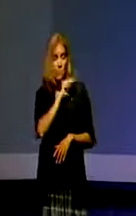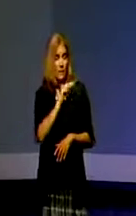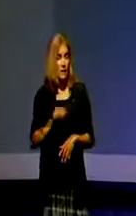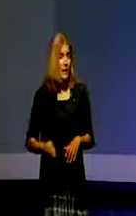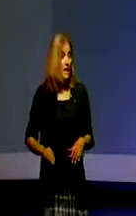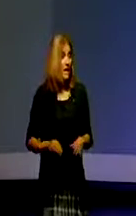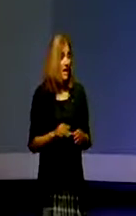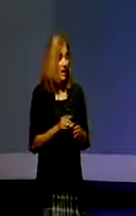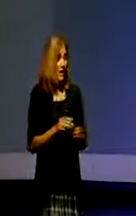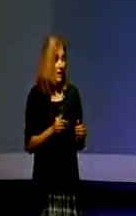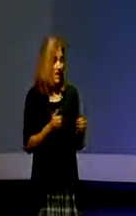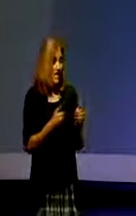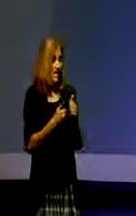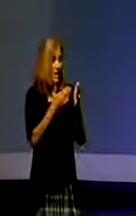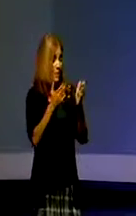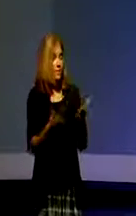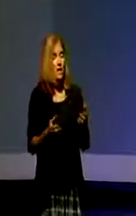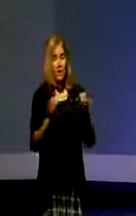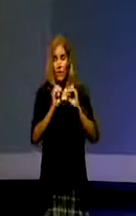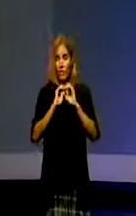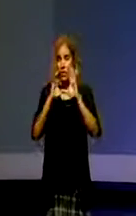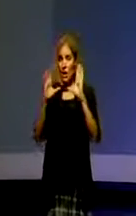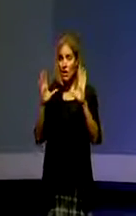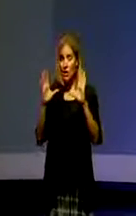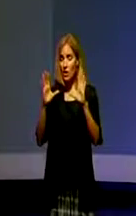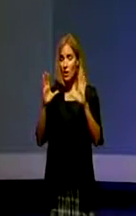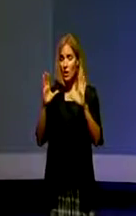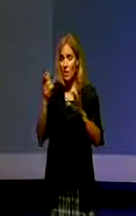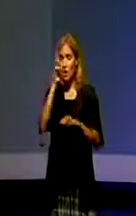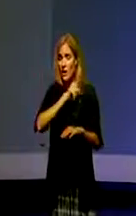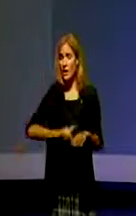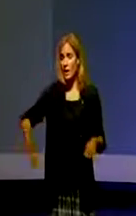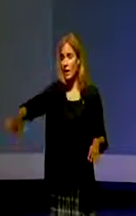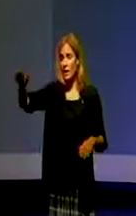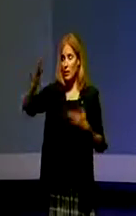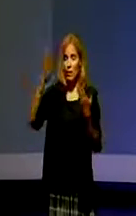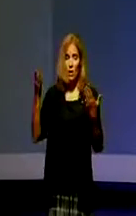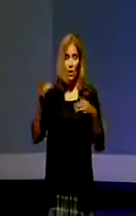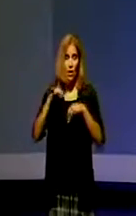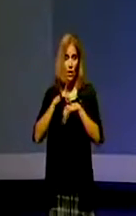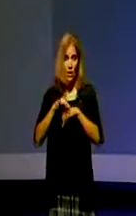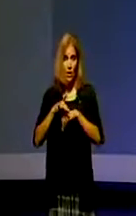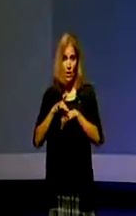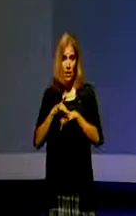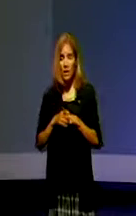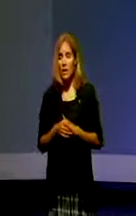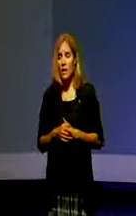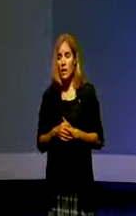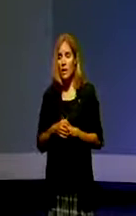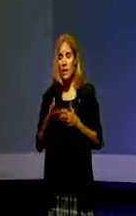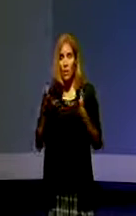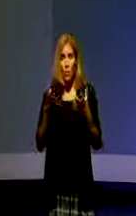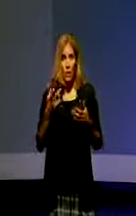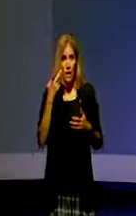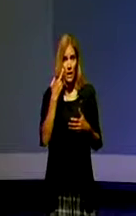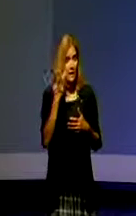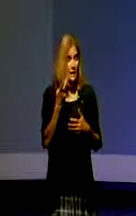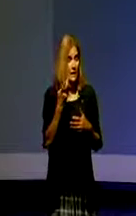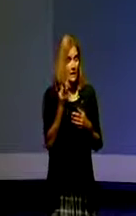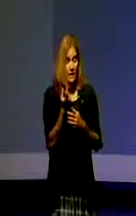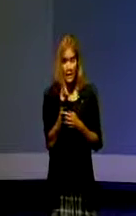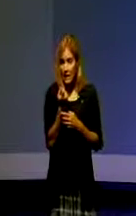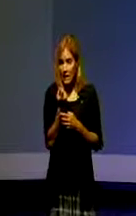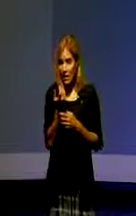the disciples likely had this vision of a kingdom here on earth. I mean, they're wanting to see this